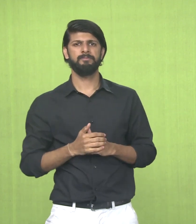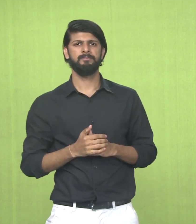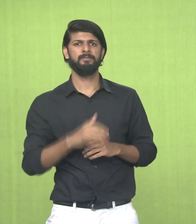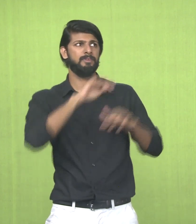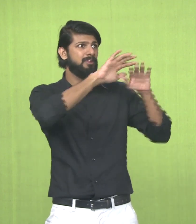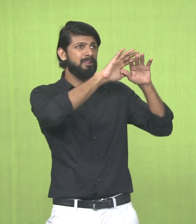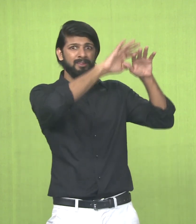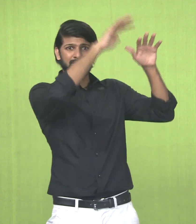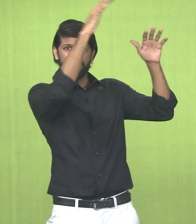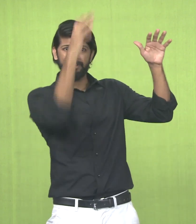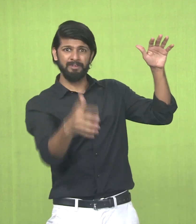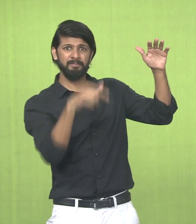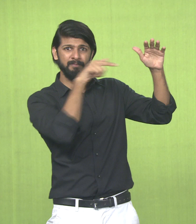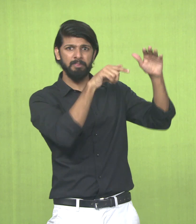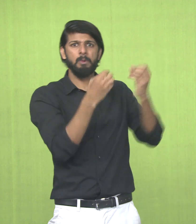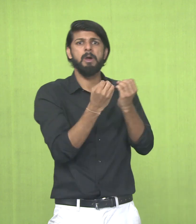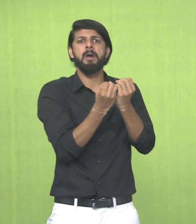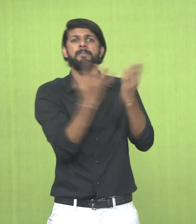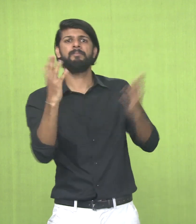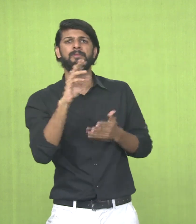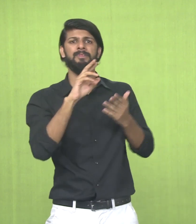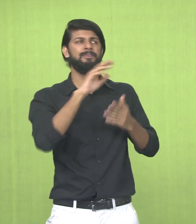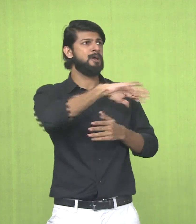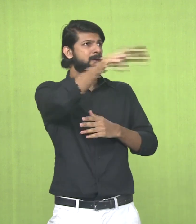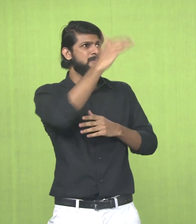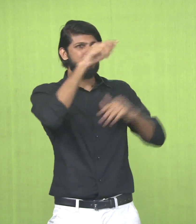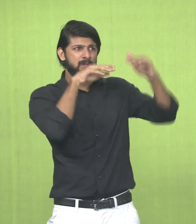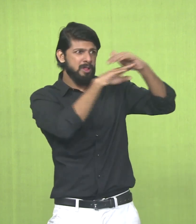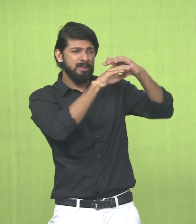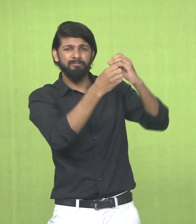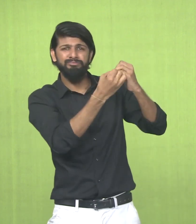This painting is found in cave number 17.